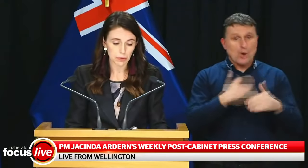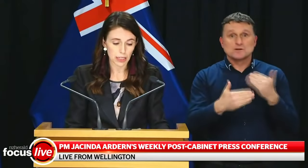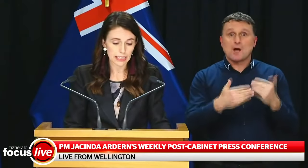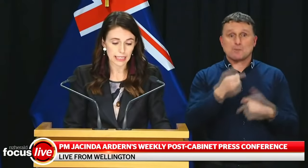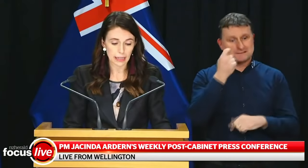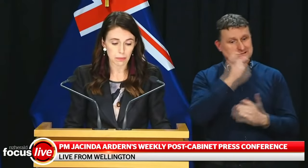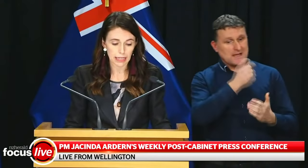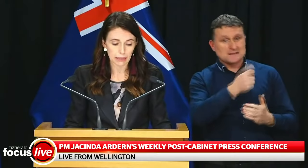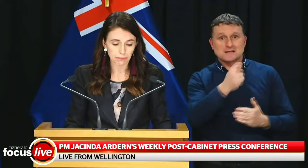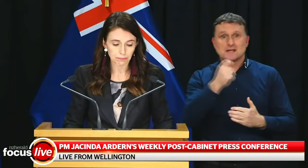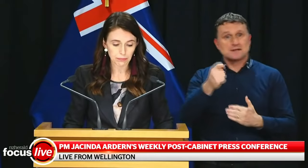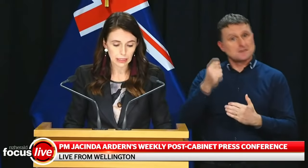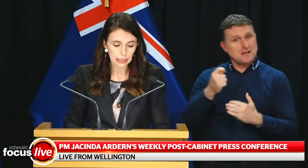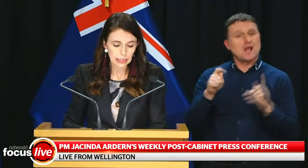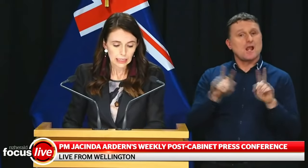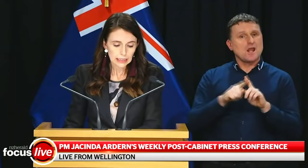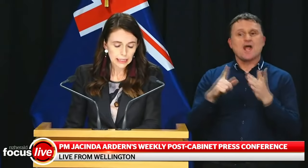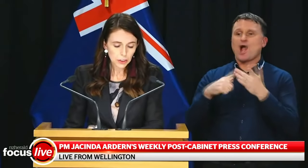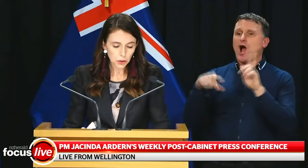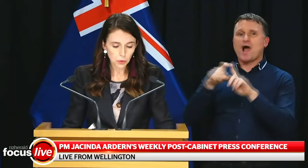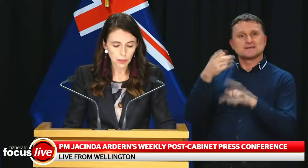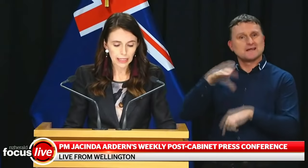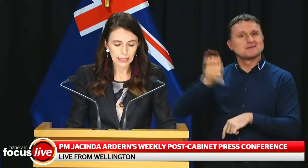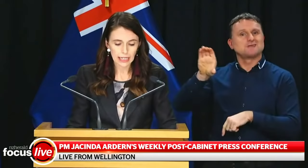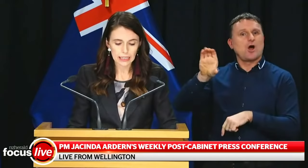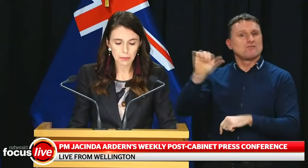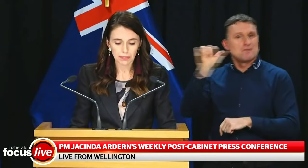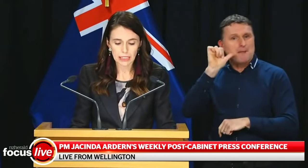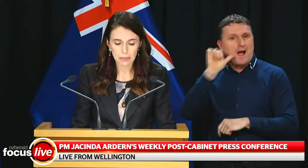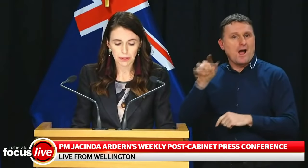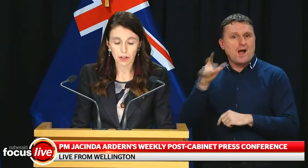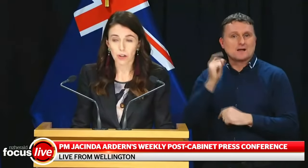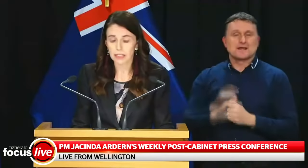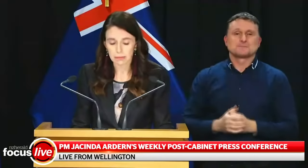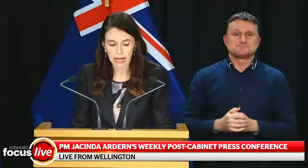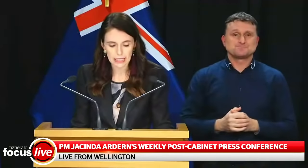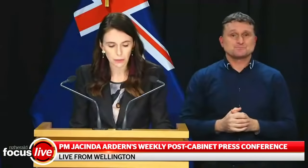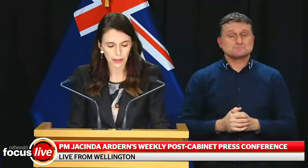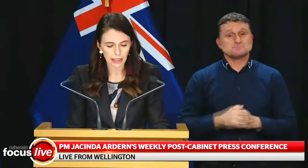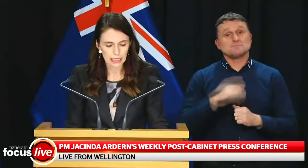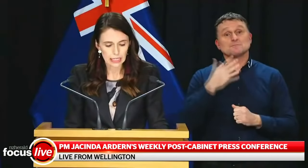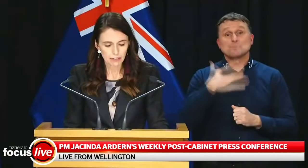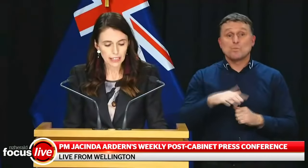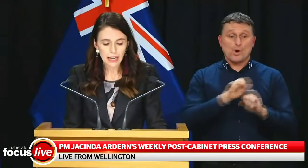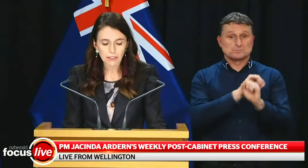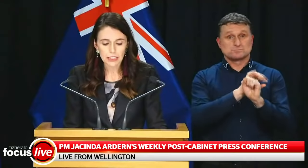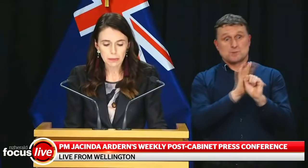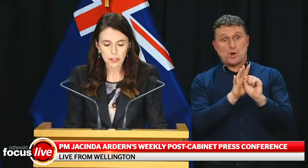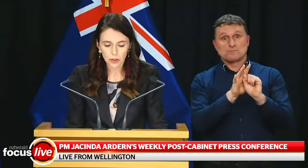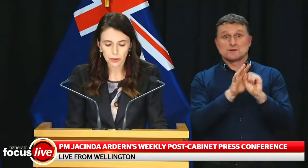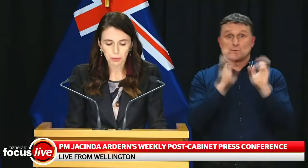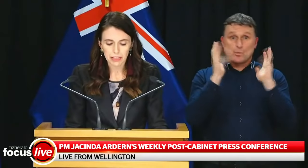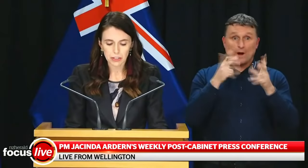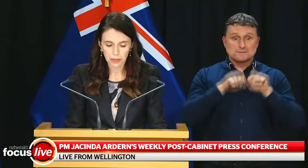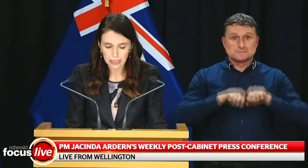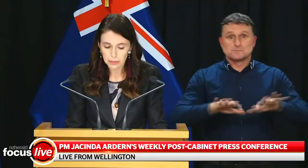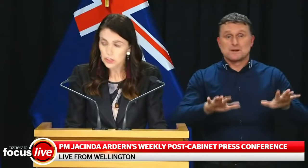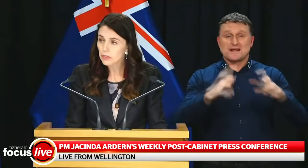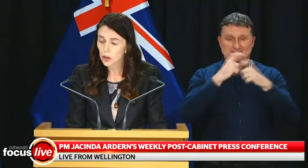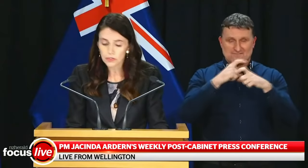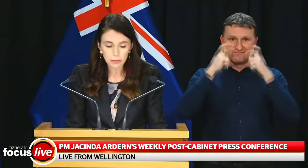checking people's ID at a bar. The second tool we can enhance to prevent the spread of COVID is mask wearing. Face coverings have been shown to prevent